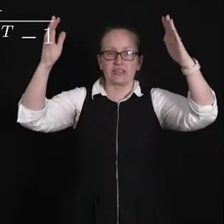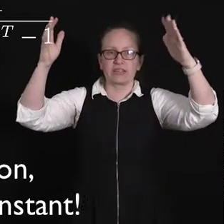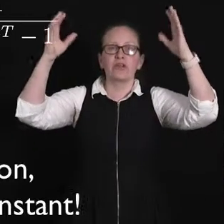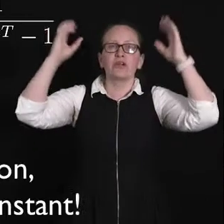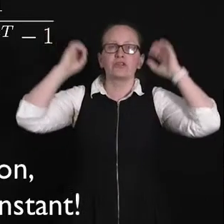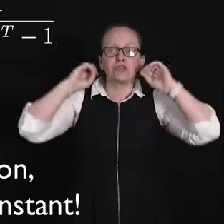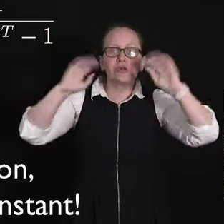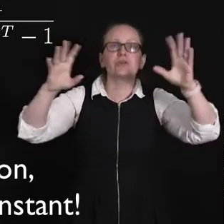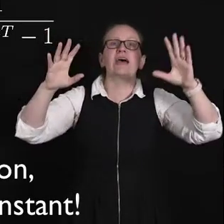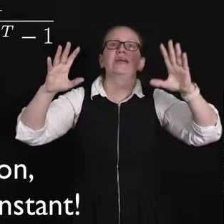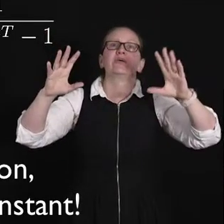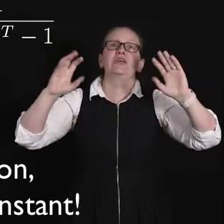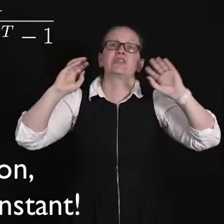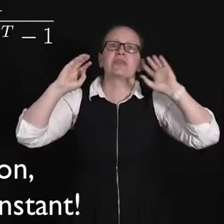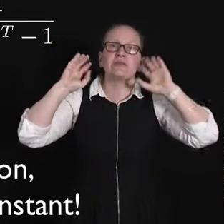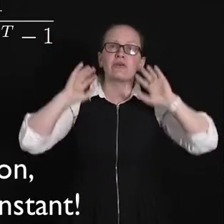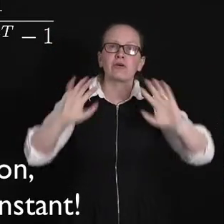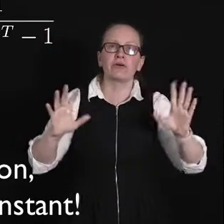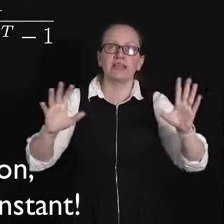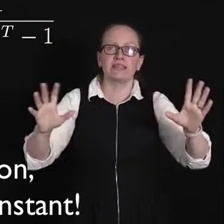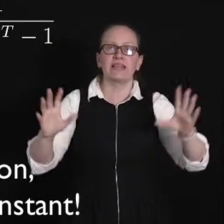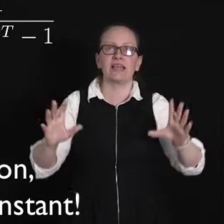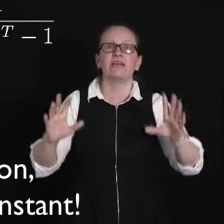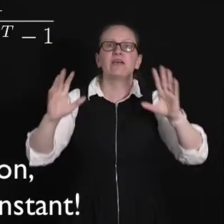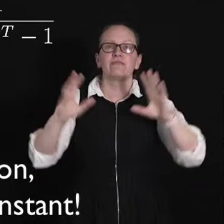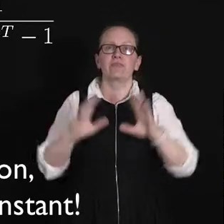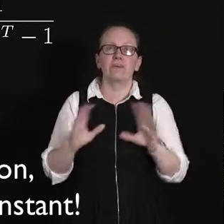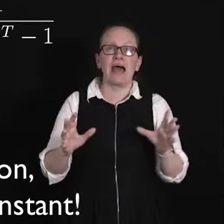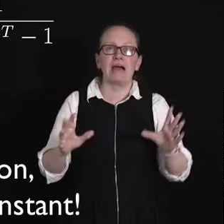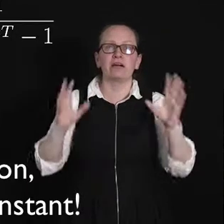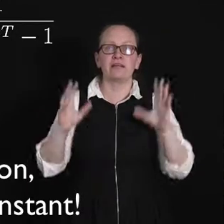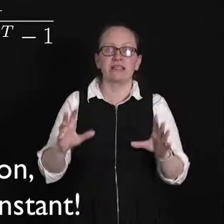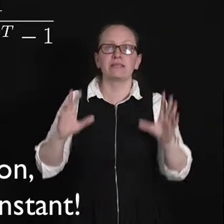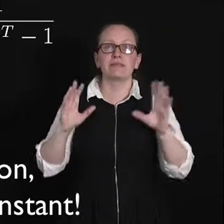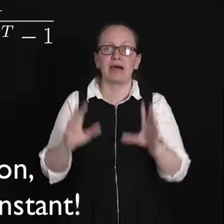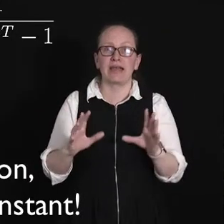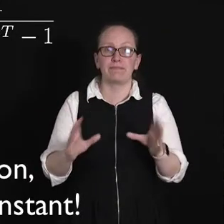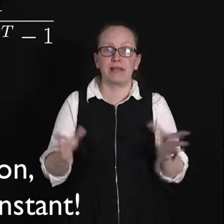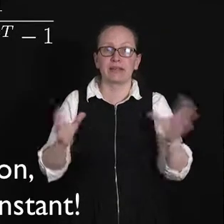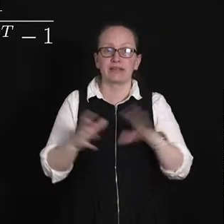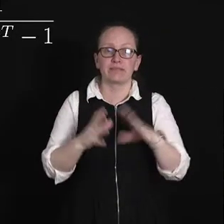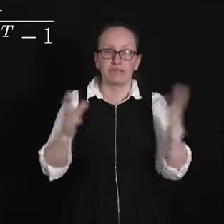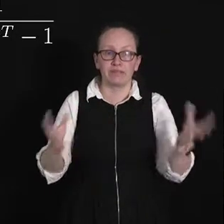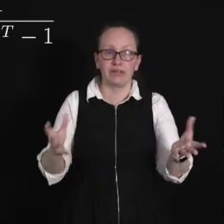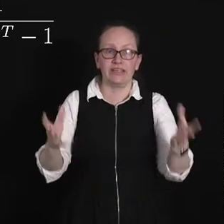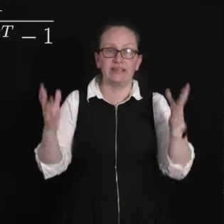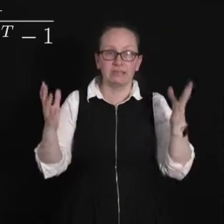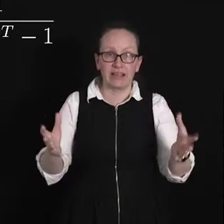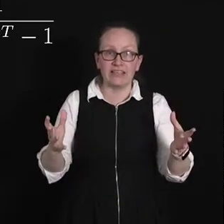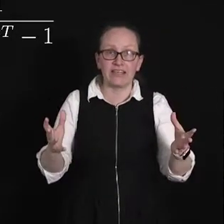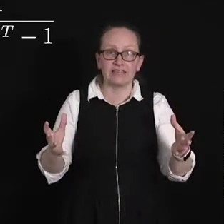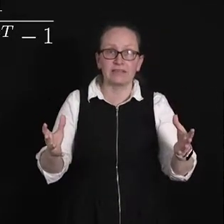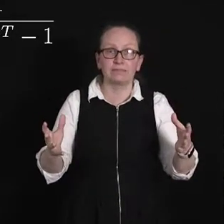constant to that equation that we've already seen for the power emitted by a black body radiator.